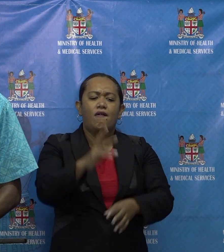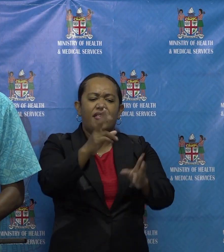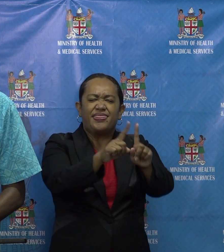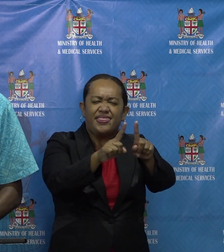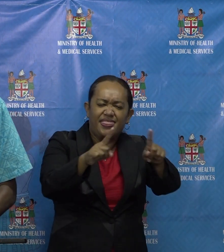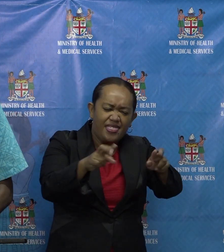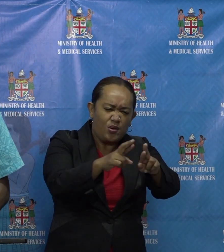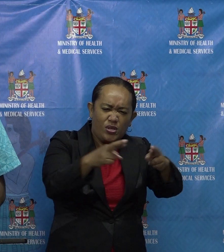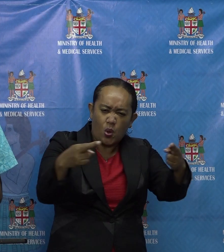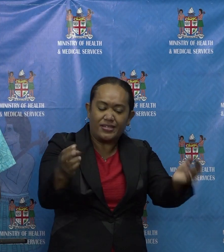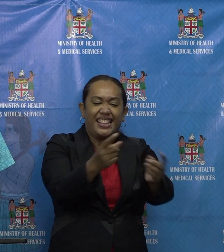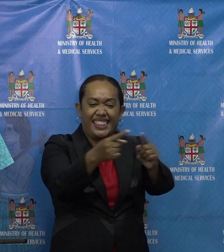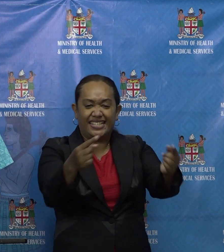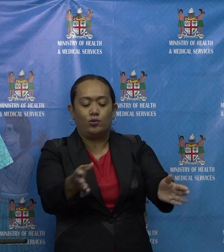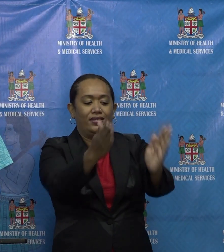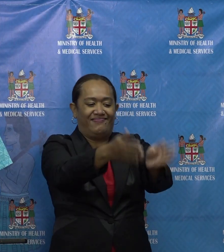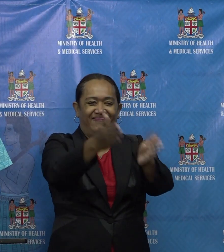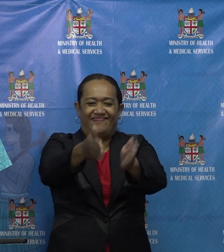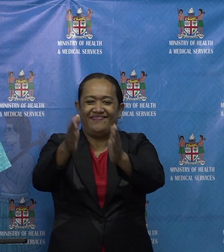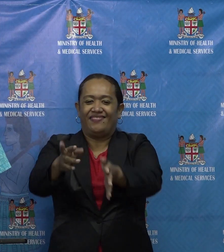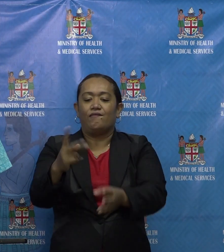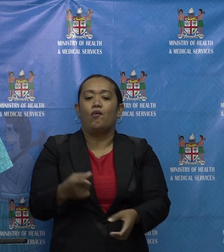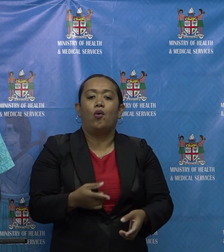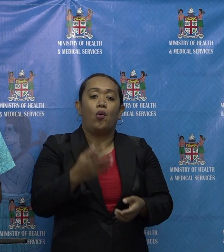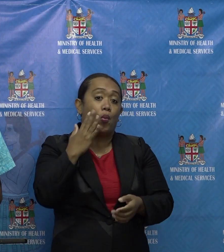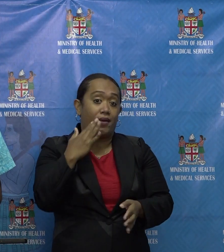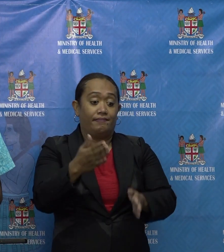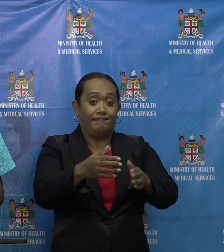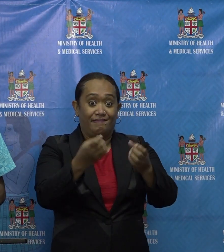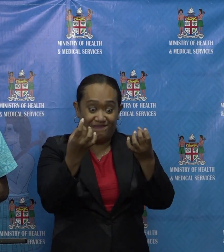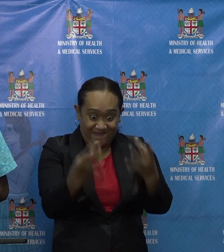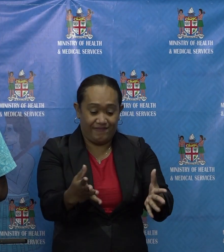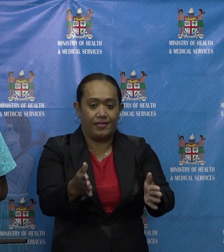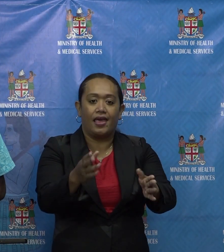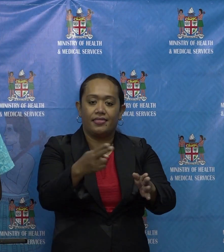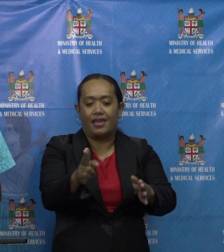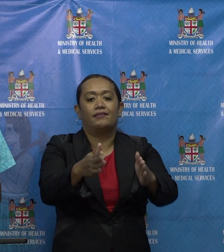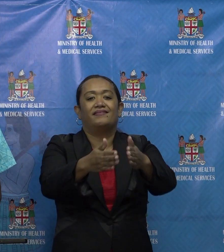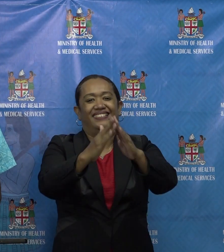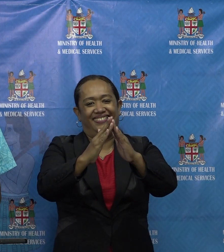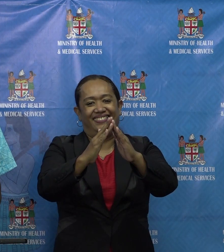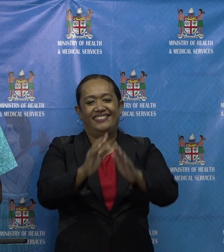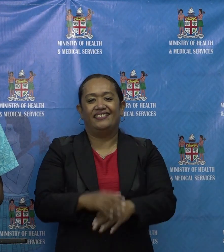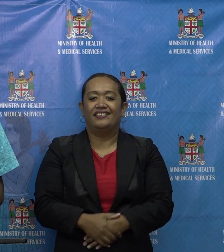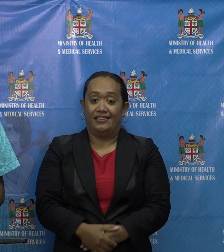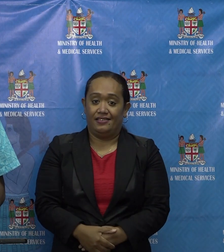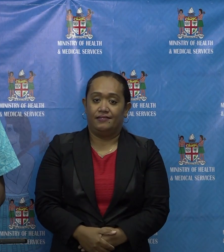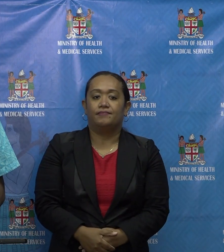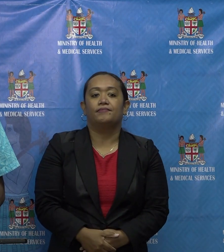full functioning of the tents. We anticipate for the services at the FIMET hospital in Lautoka to